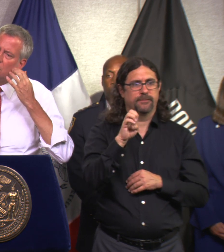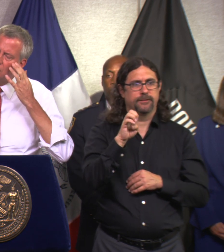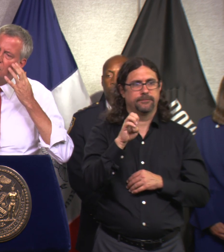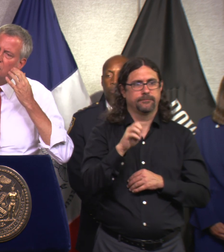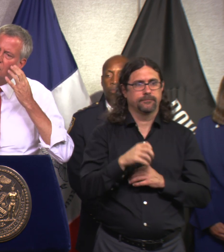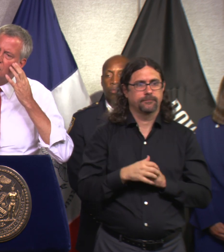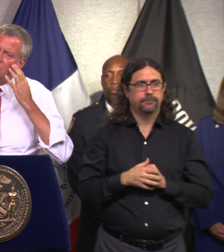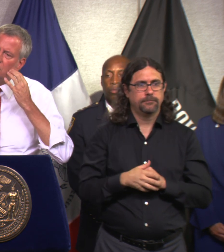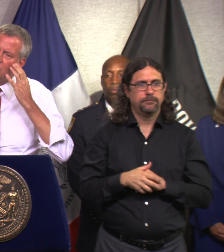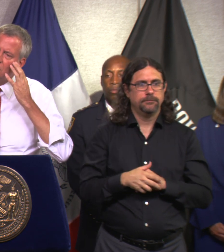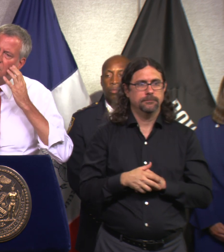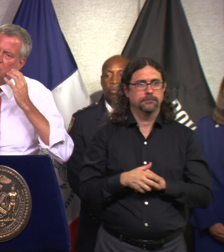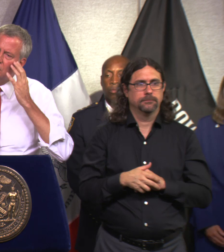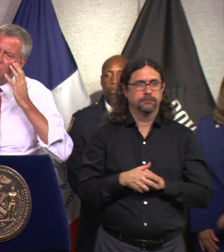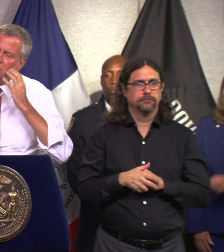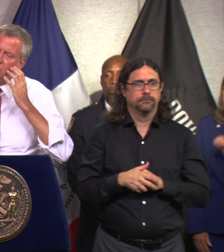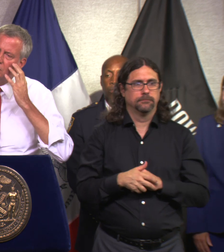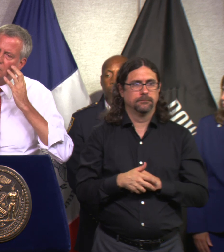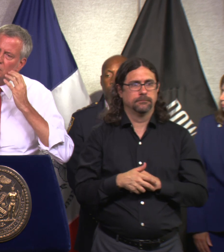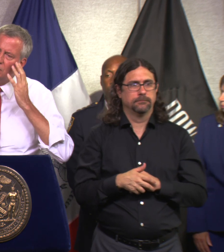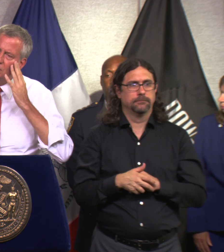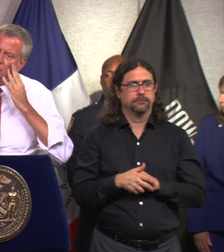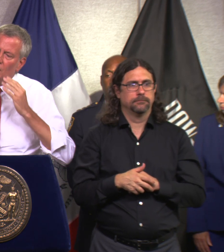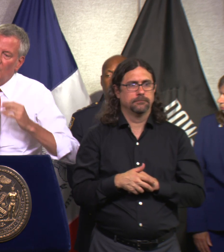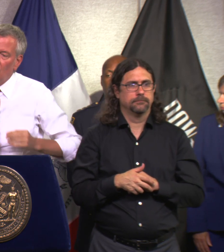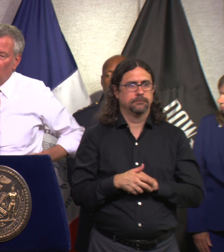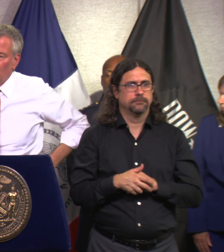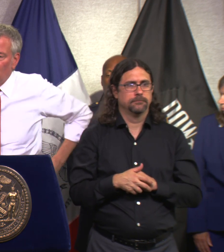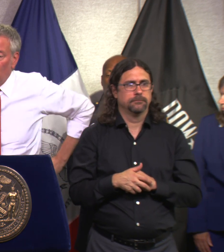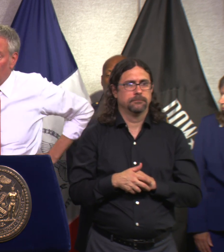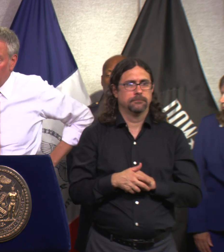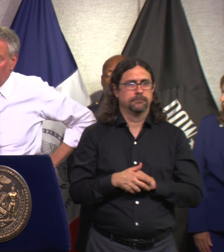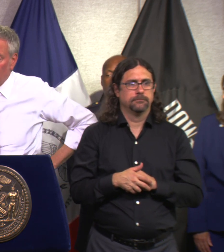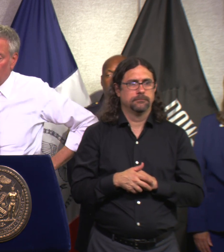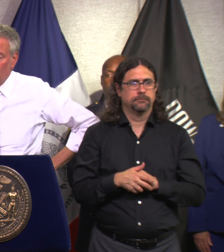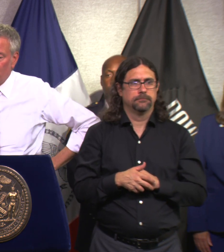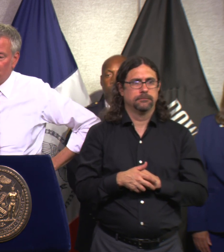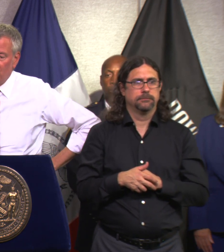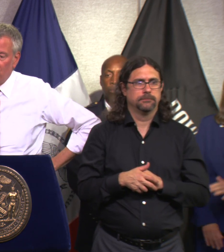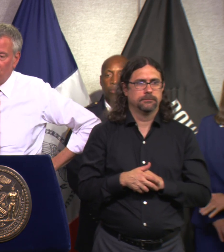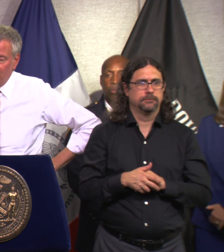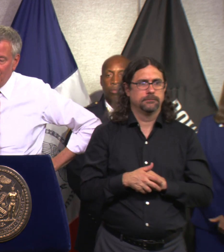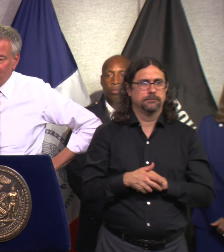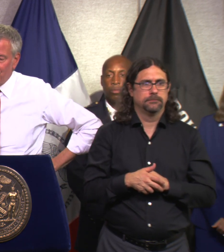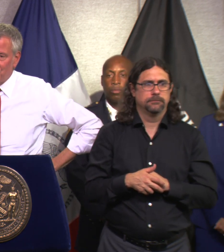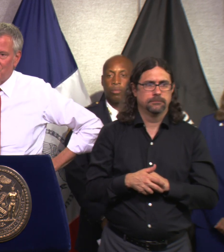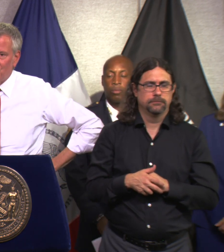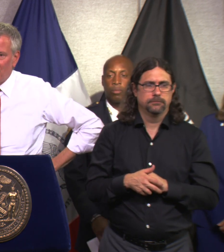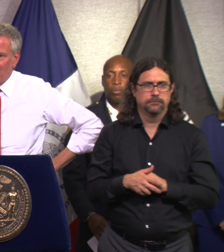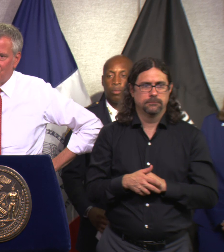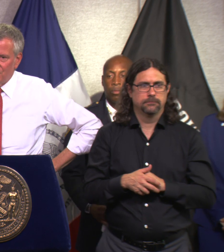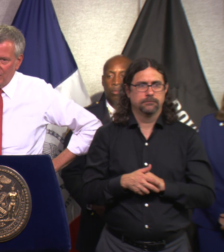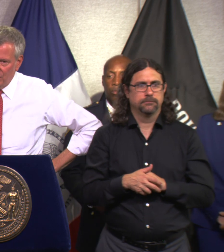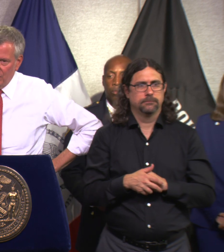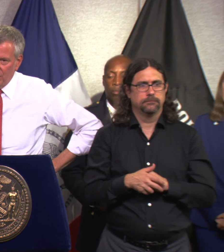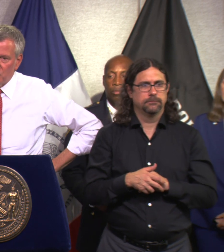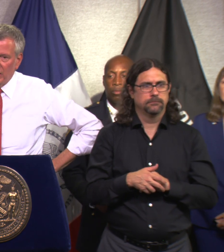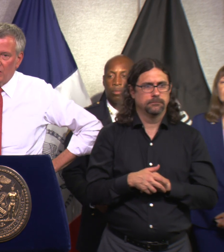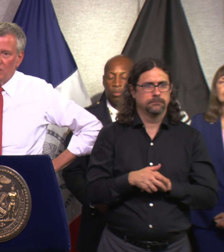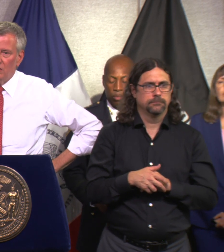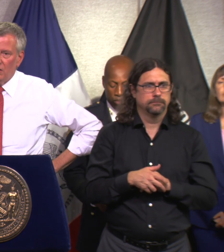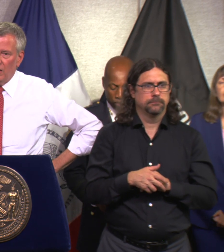other way around. Why not just waive that fee so that we can have these docks sited quickly? Again, what we've seen to date is a system that has